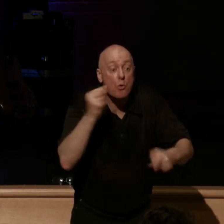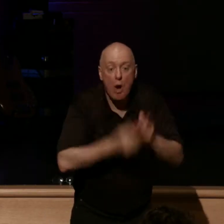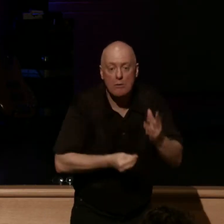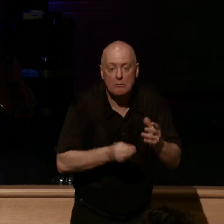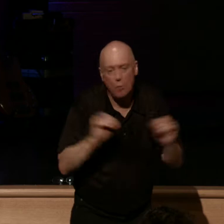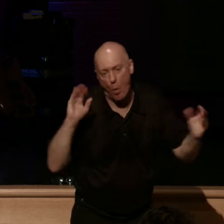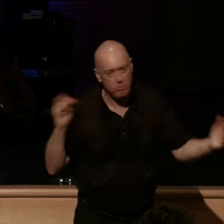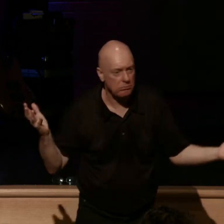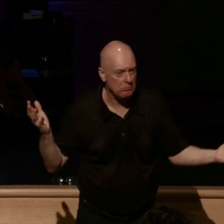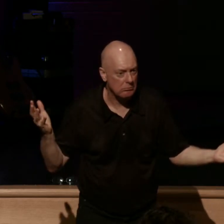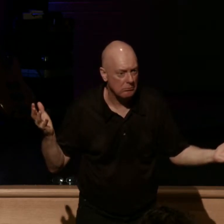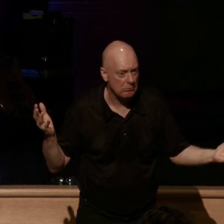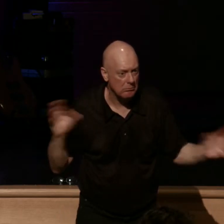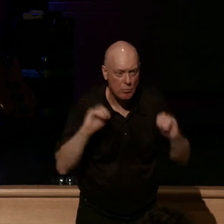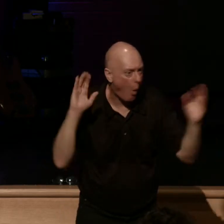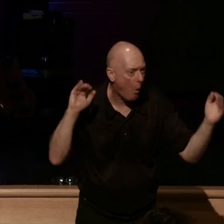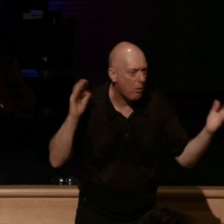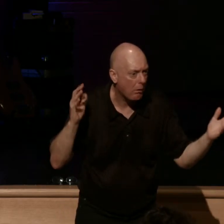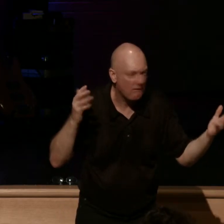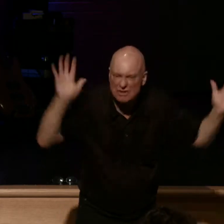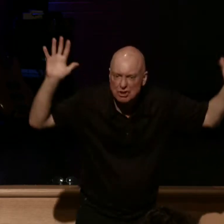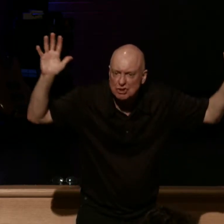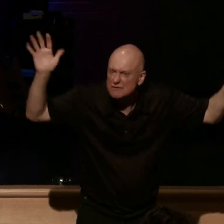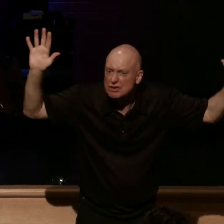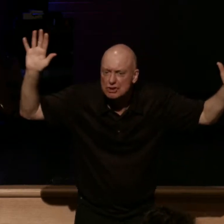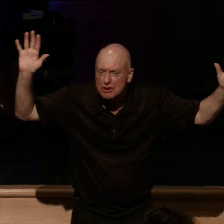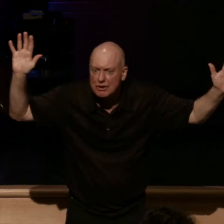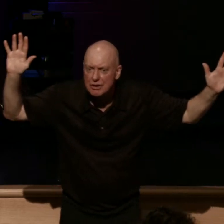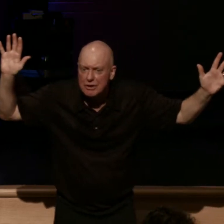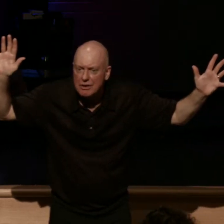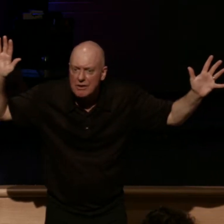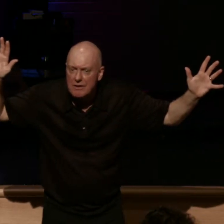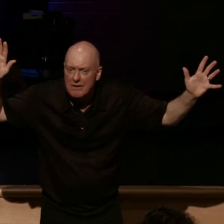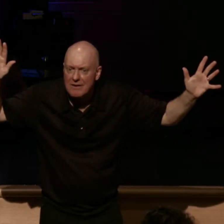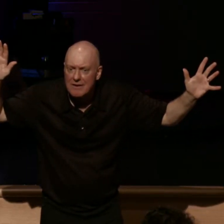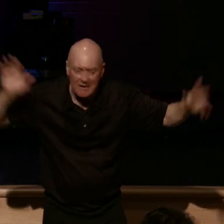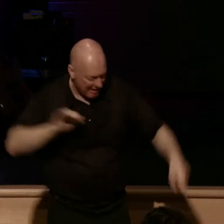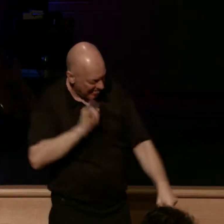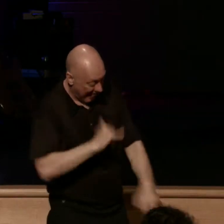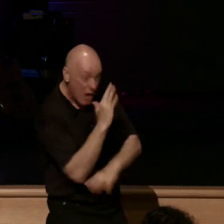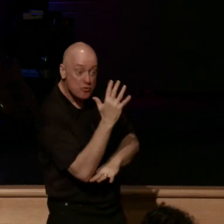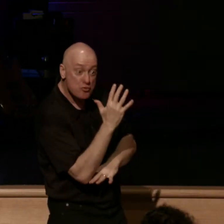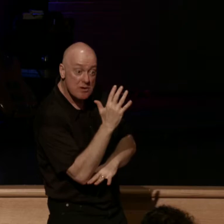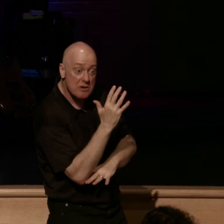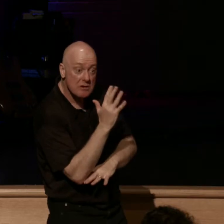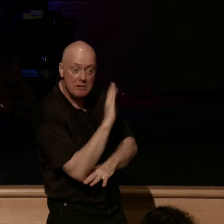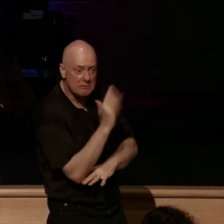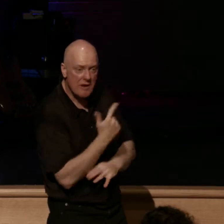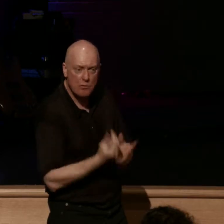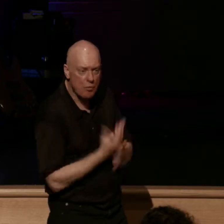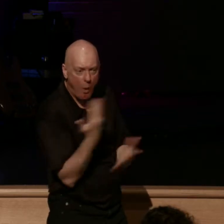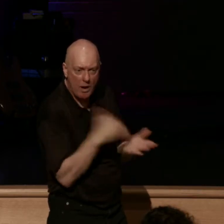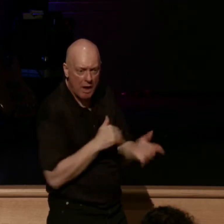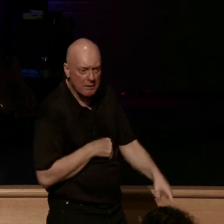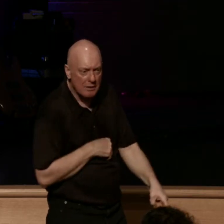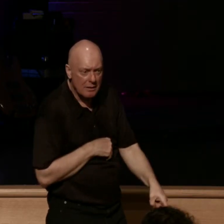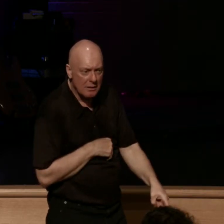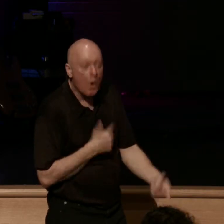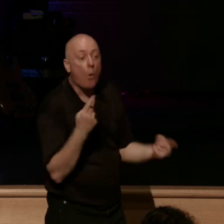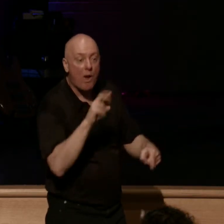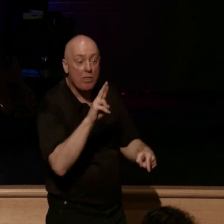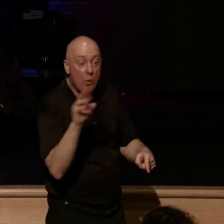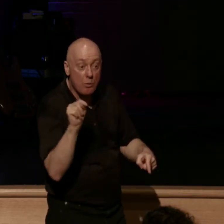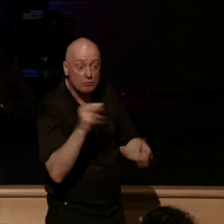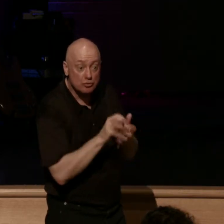there's no hope at all. It's over. That tree will never exist again the way